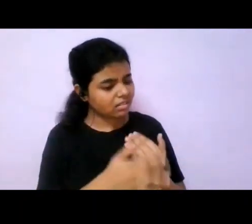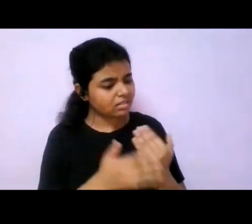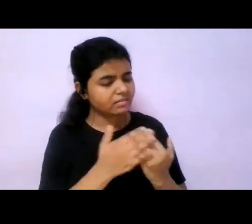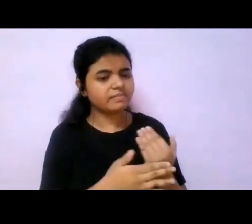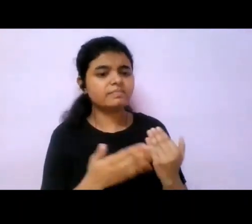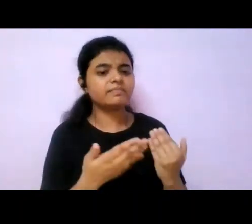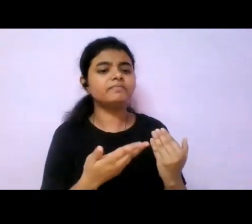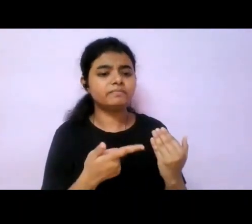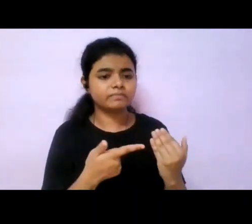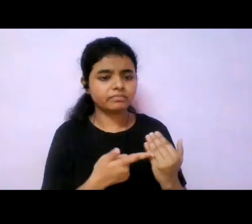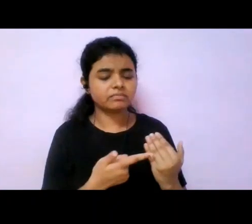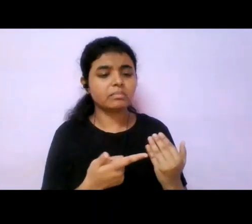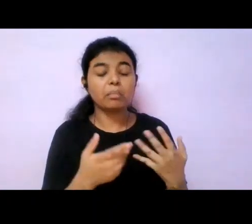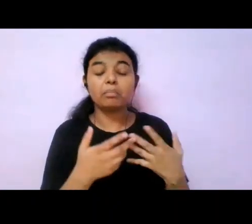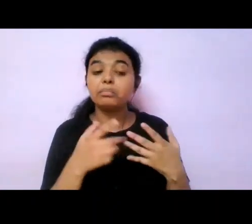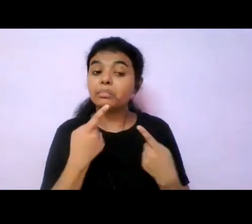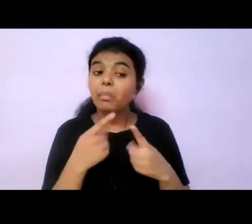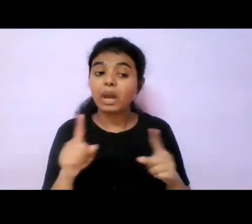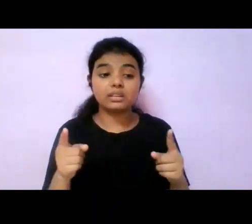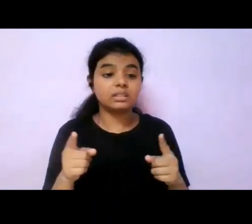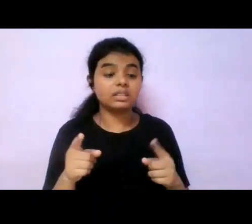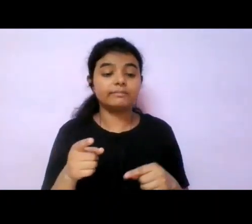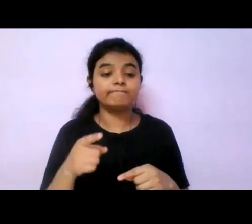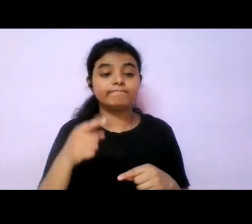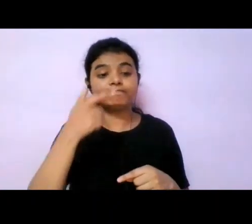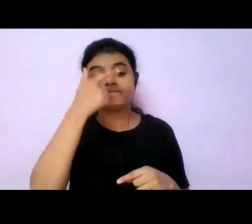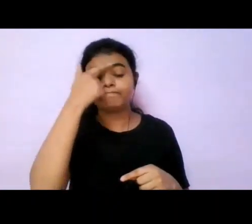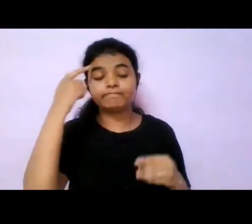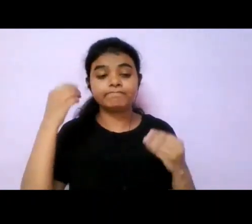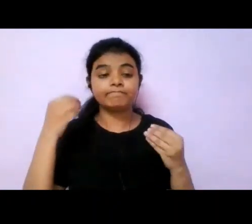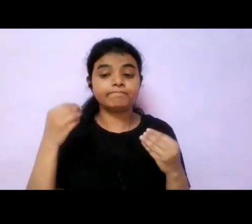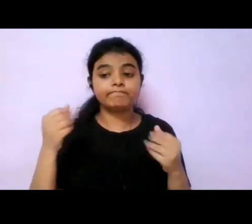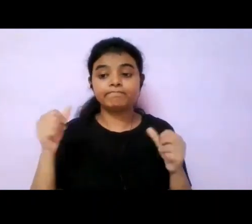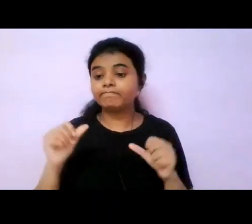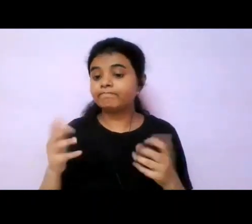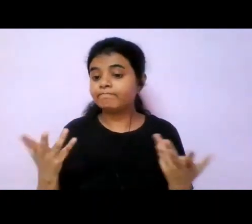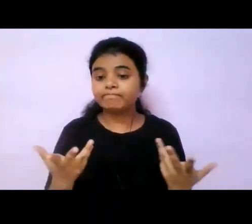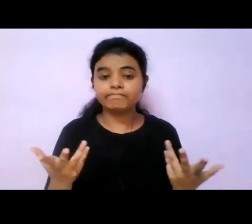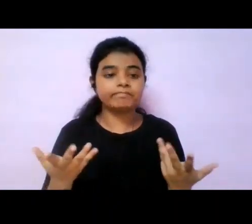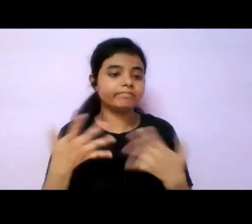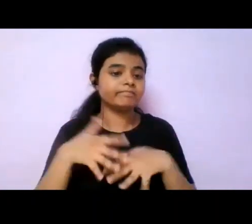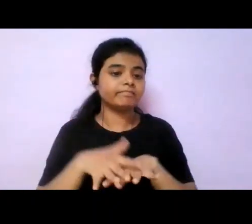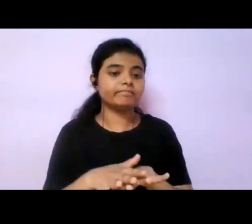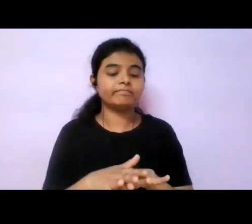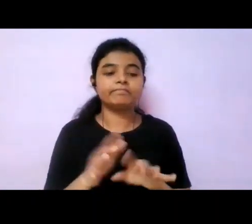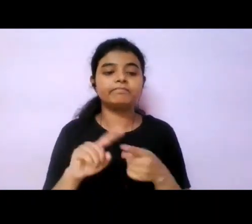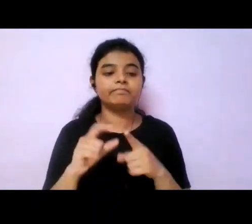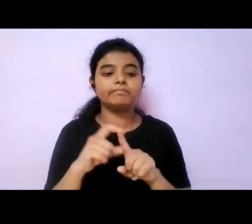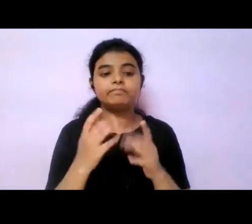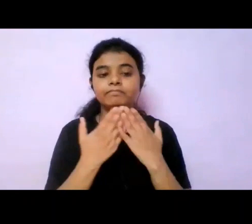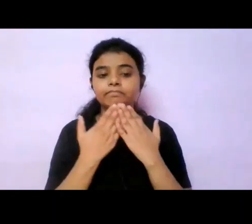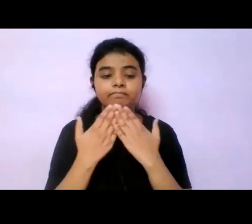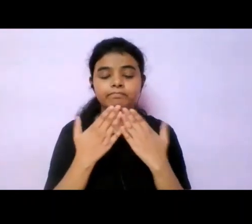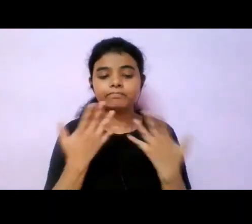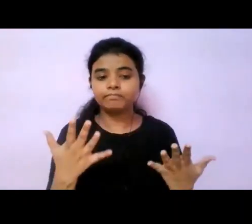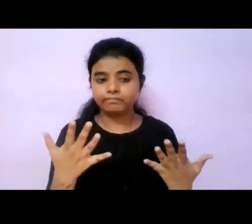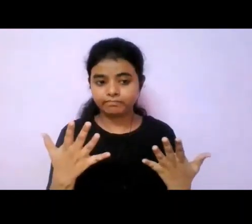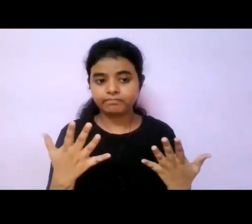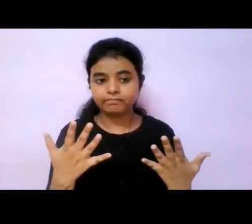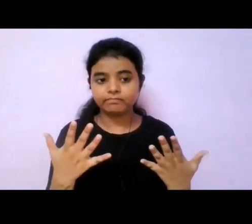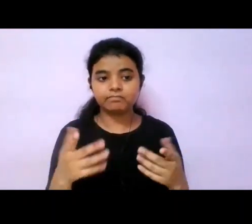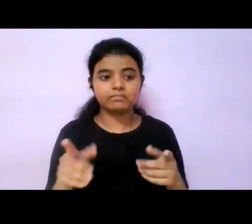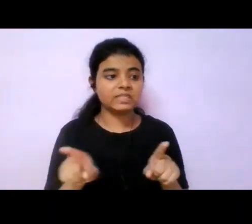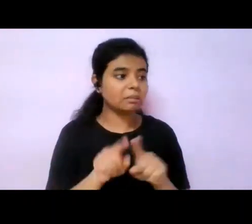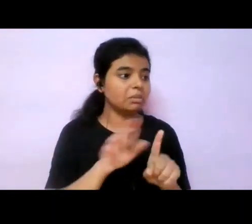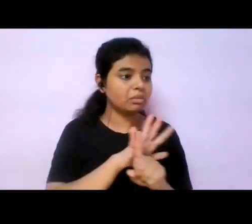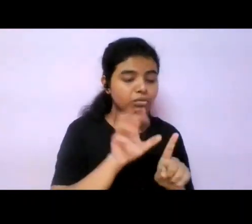failing of inclusive education. And so I feel that inclusive education is understandably focused upon culture,